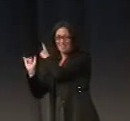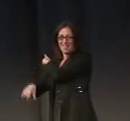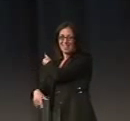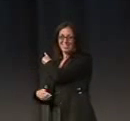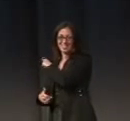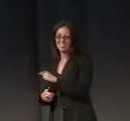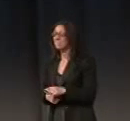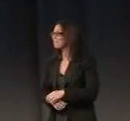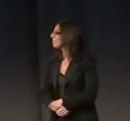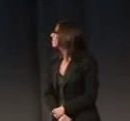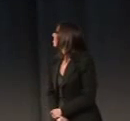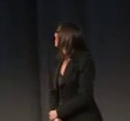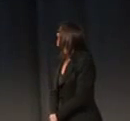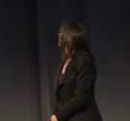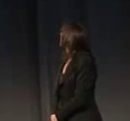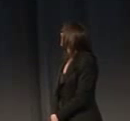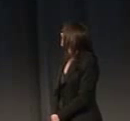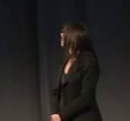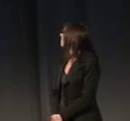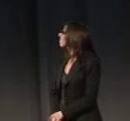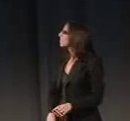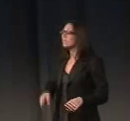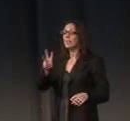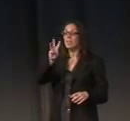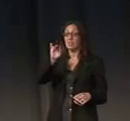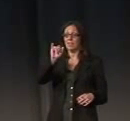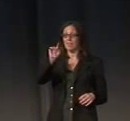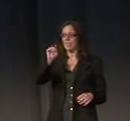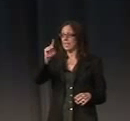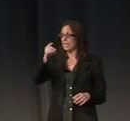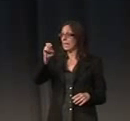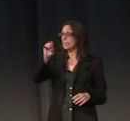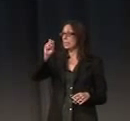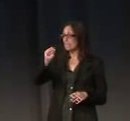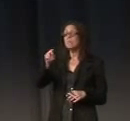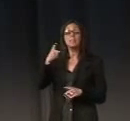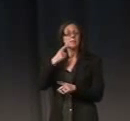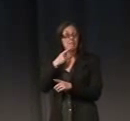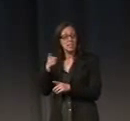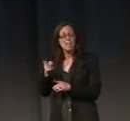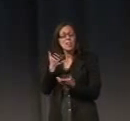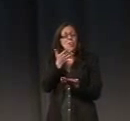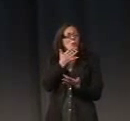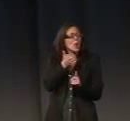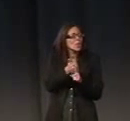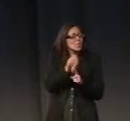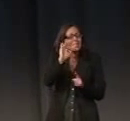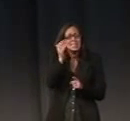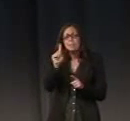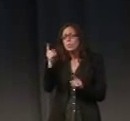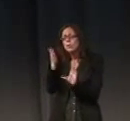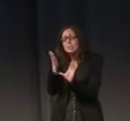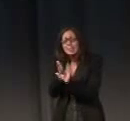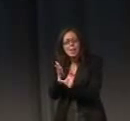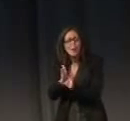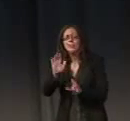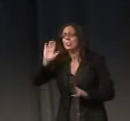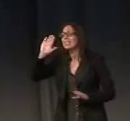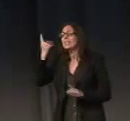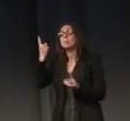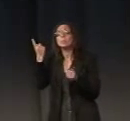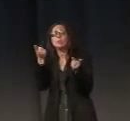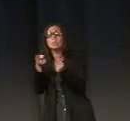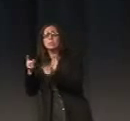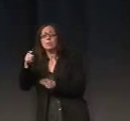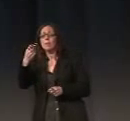Wittgenstein's right that these remarks are neither about color as simply psychology or phenomenology, but instead, quote,